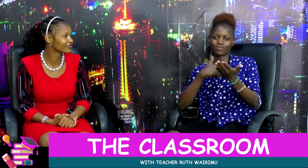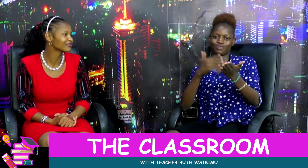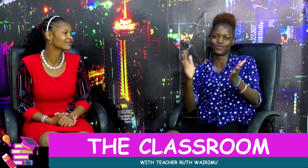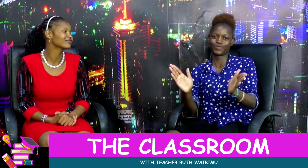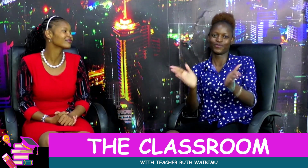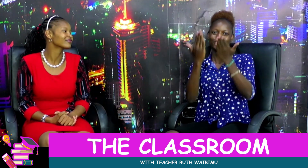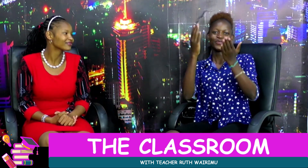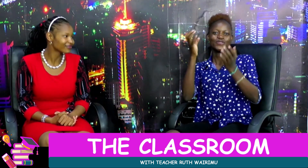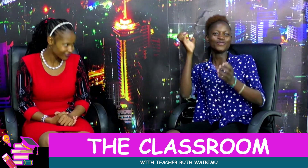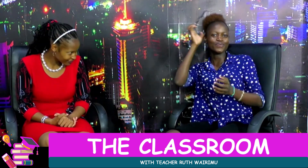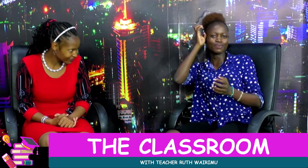You know,